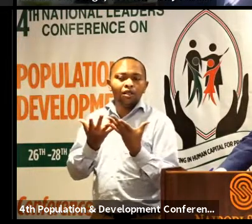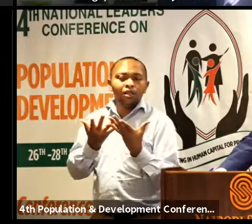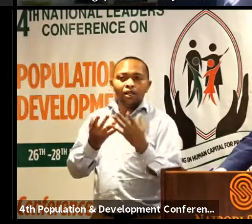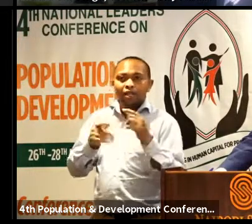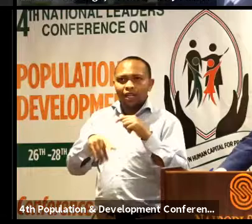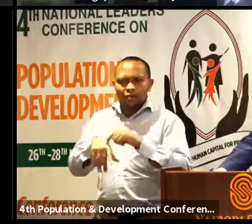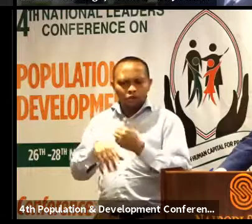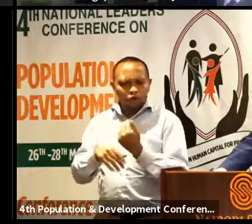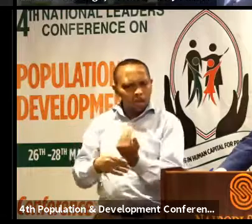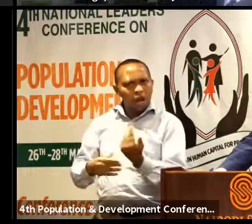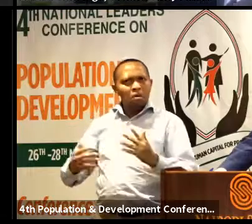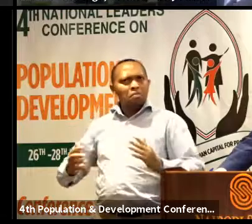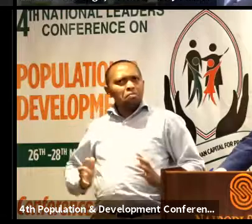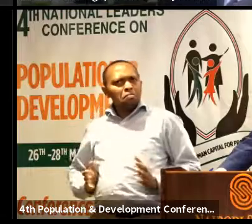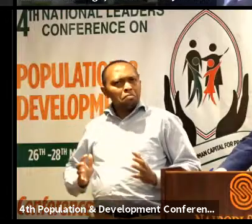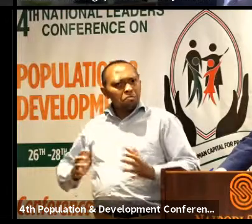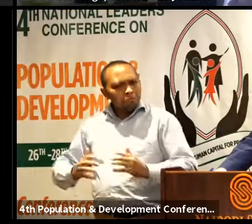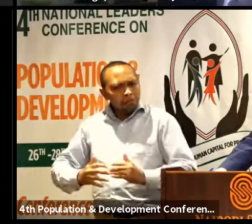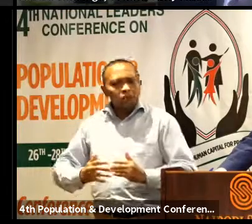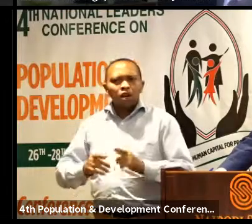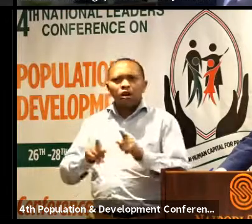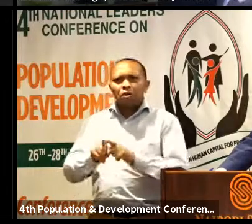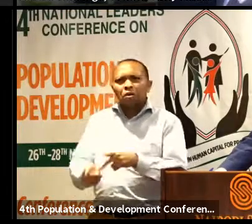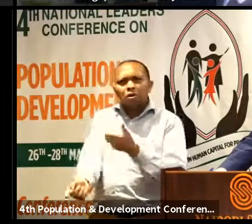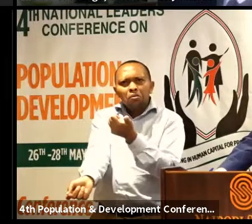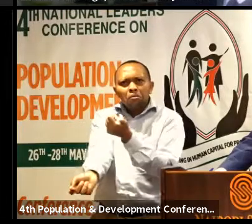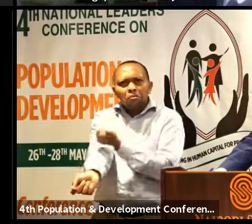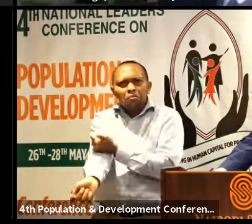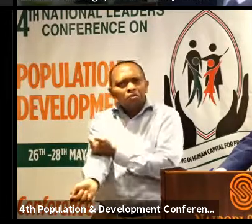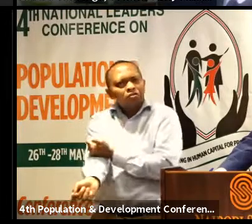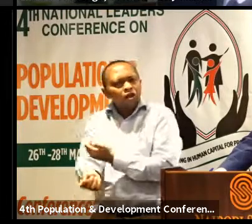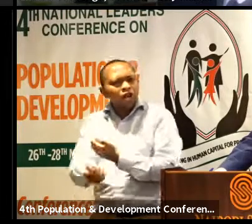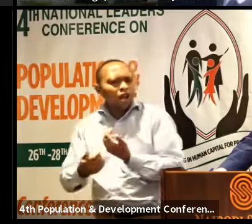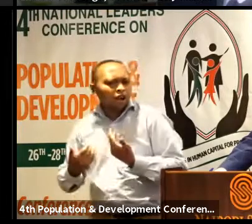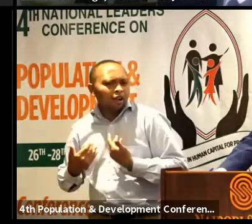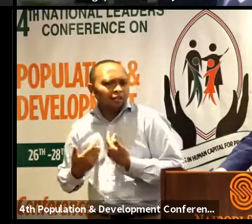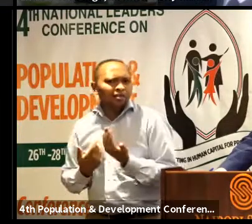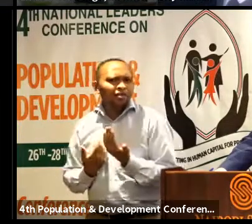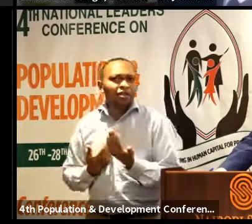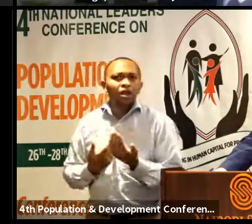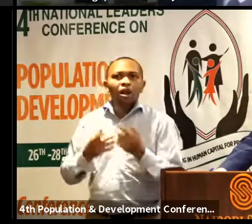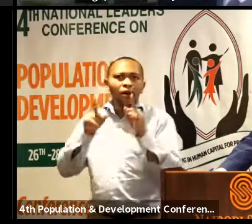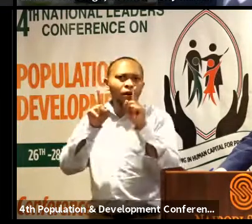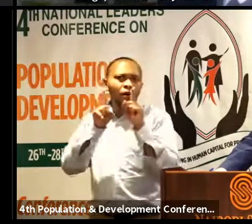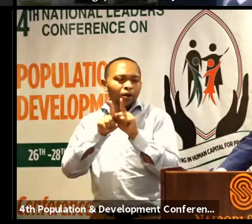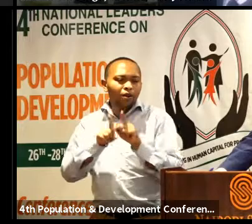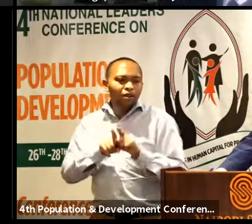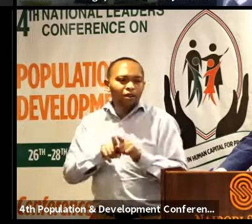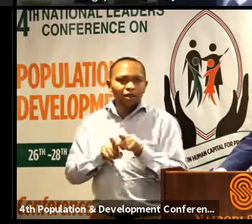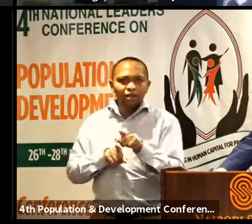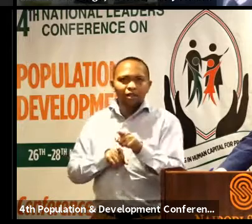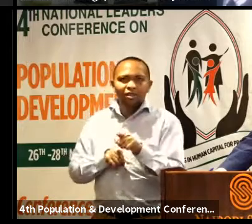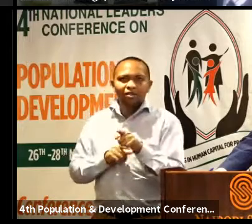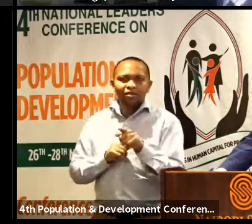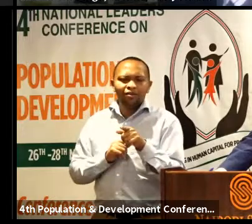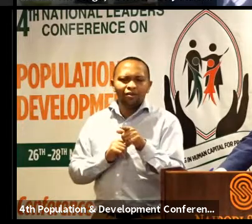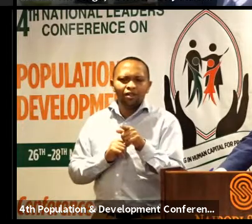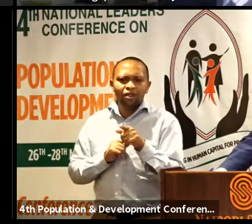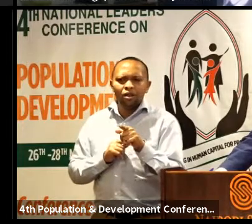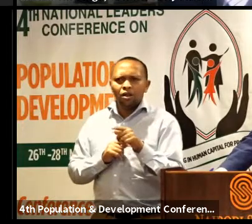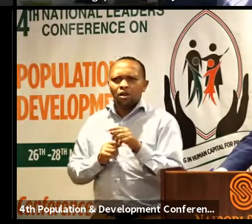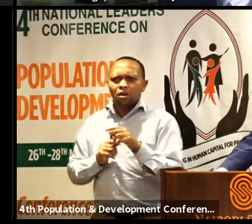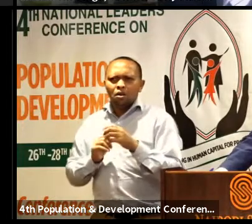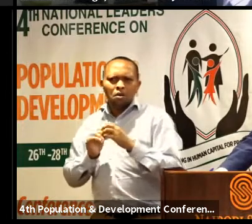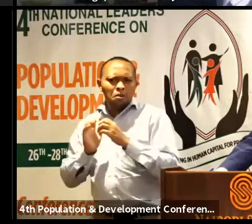pregnancies and drug and substance abuse by teenagers. And even this is a result of poverty